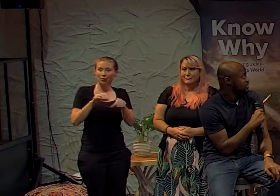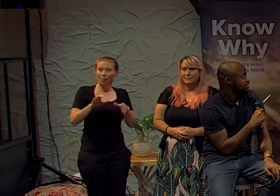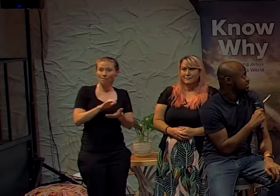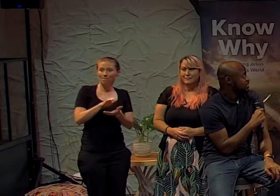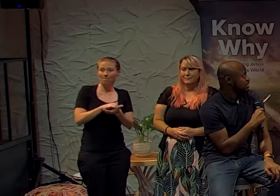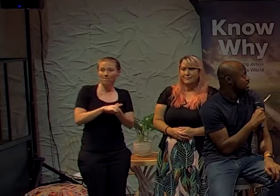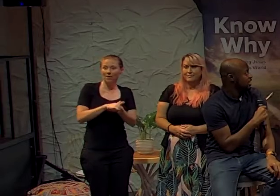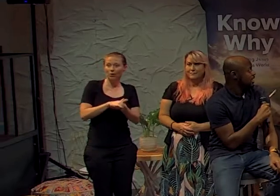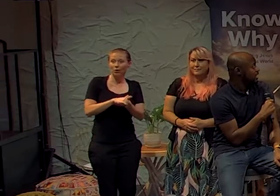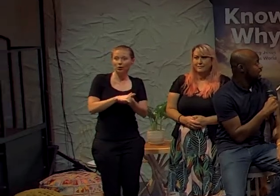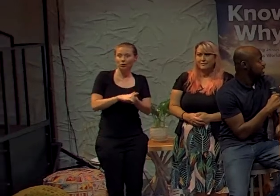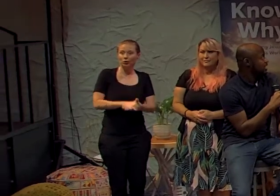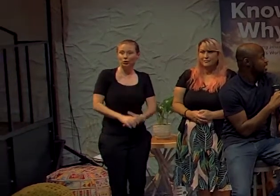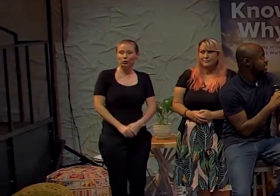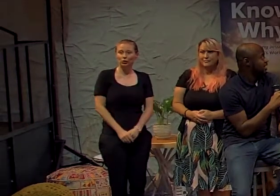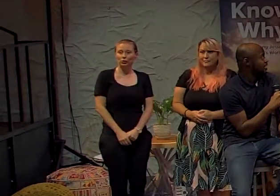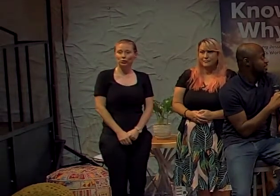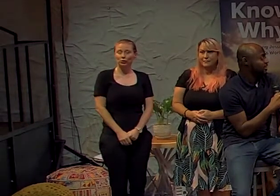marriage?